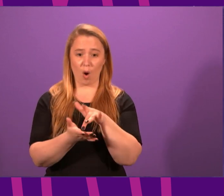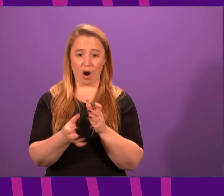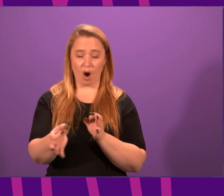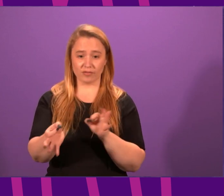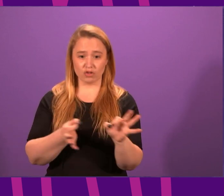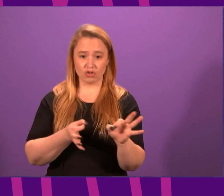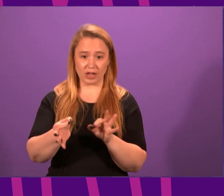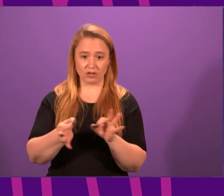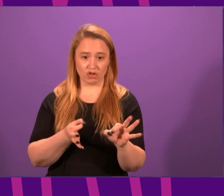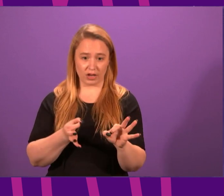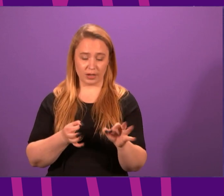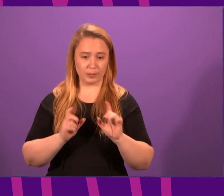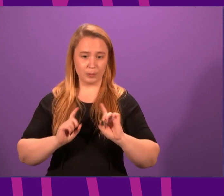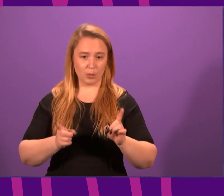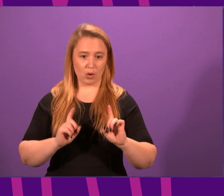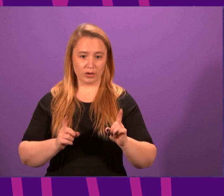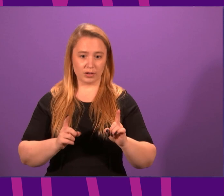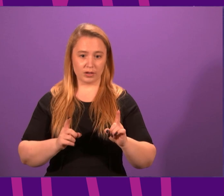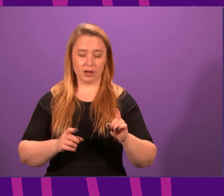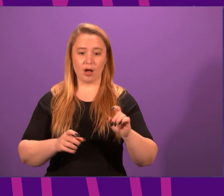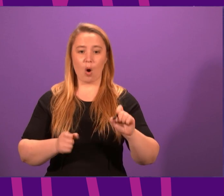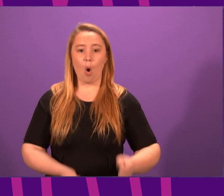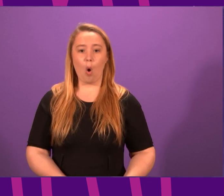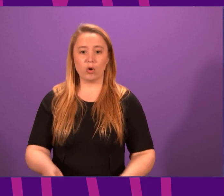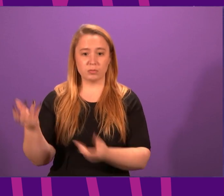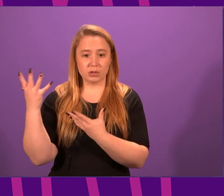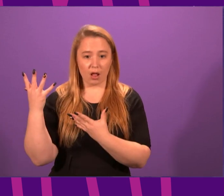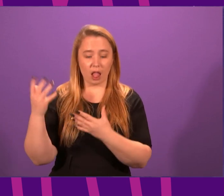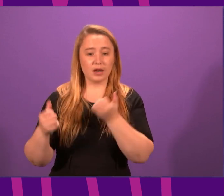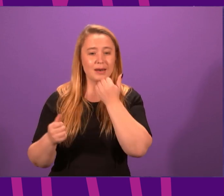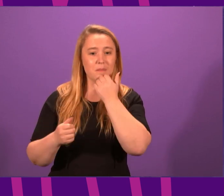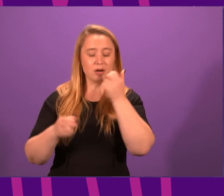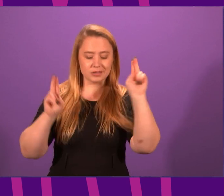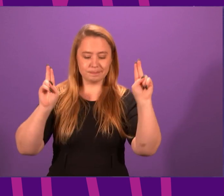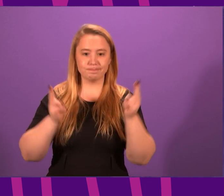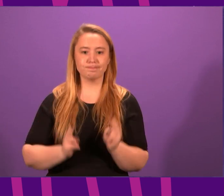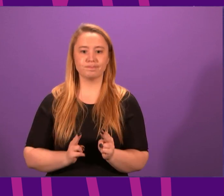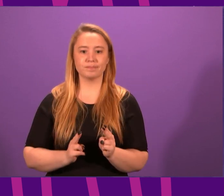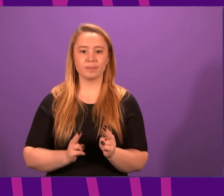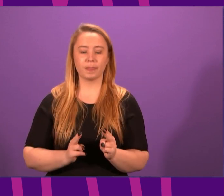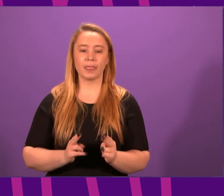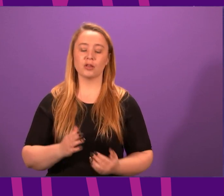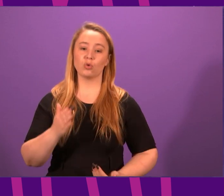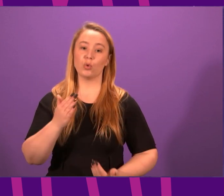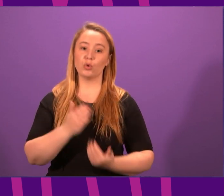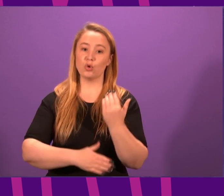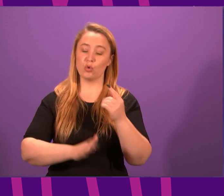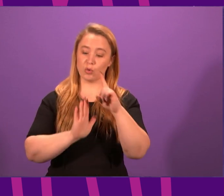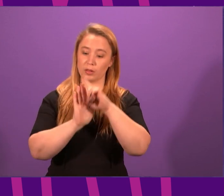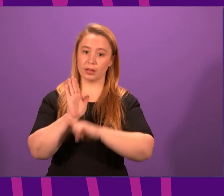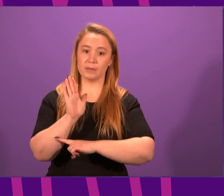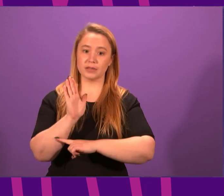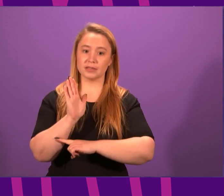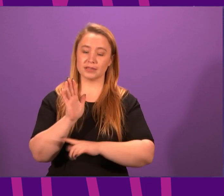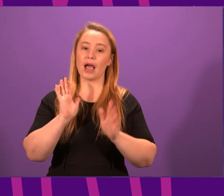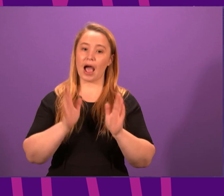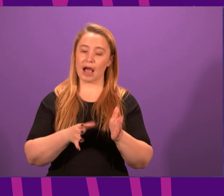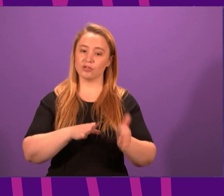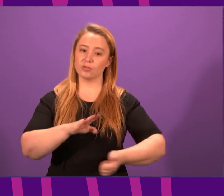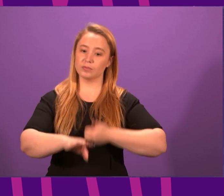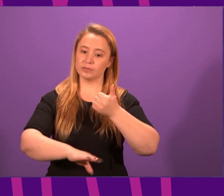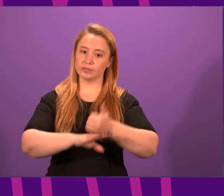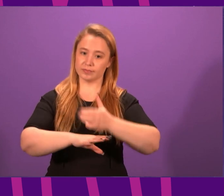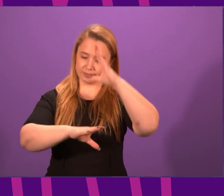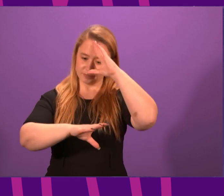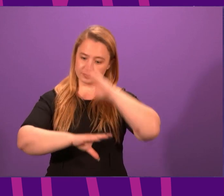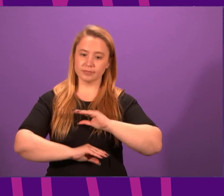the need to reduce the level of hospitalisation, because the need for the restrictions that we've had to impose is to